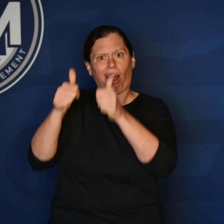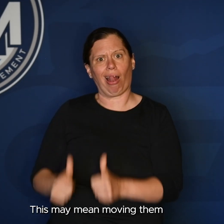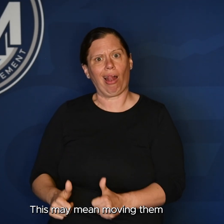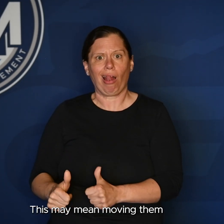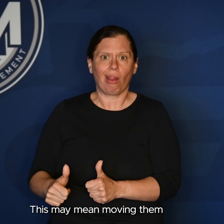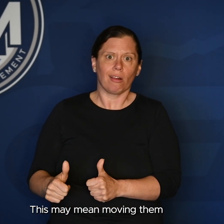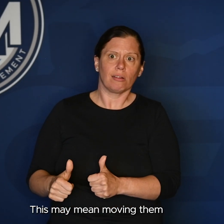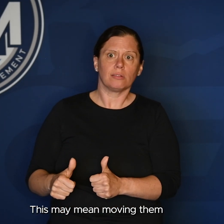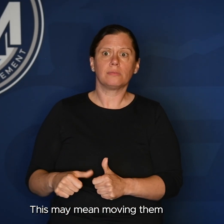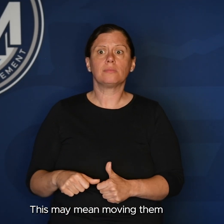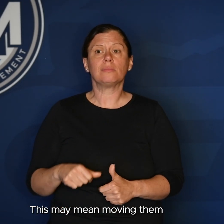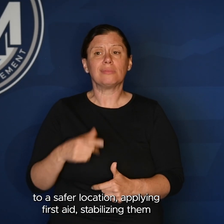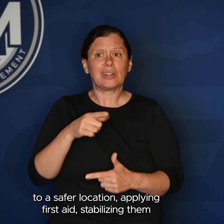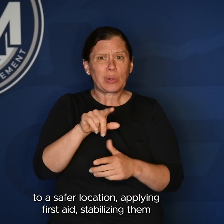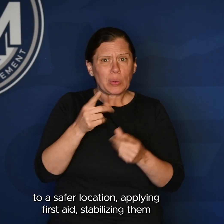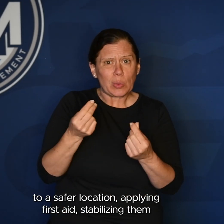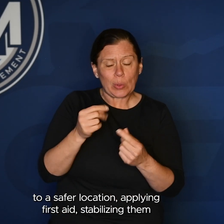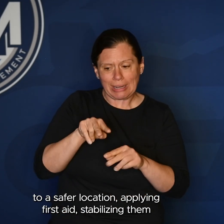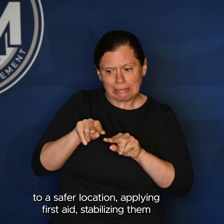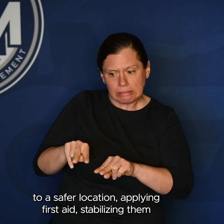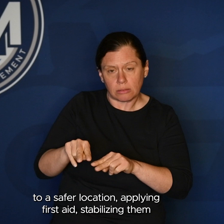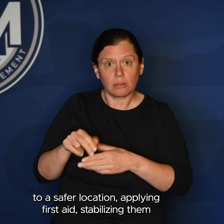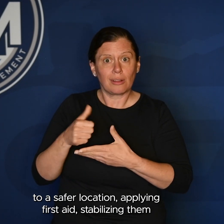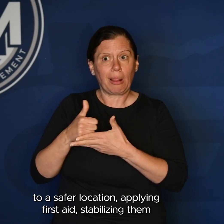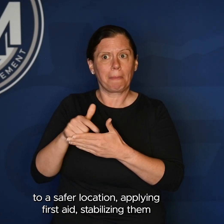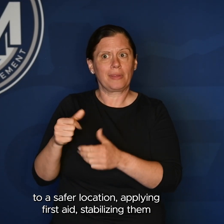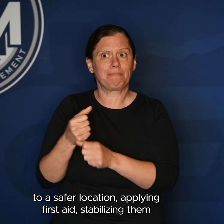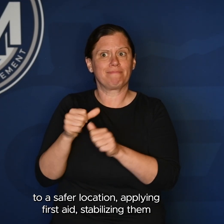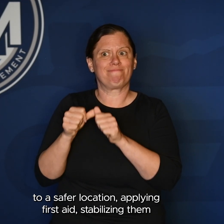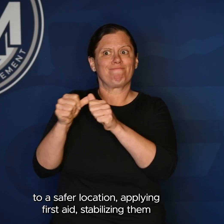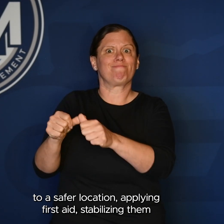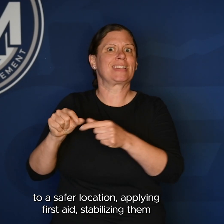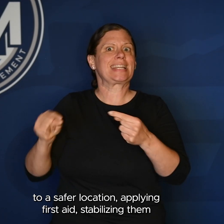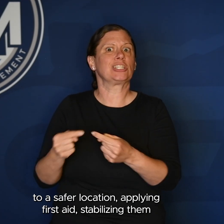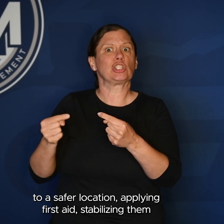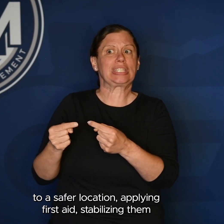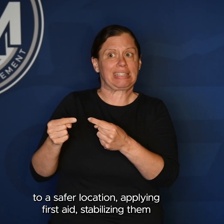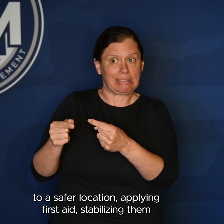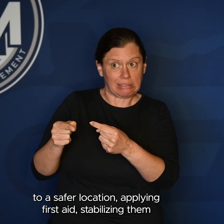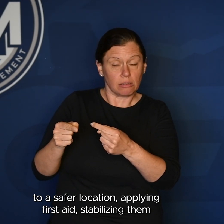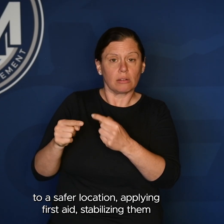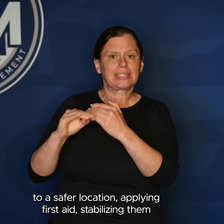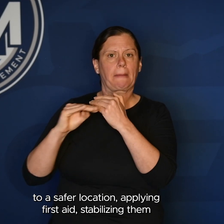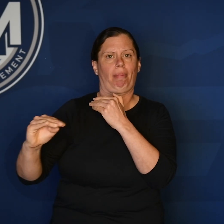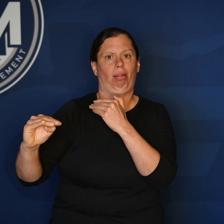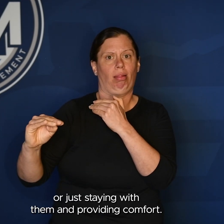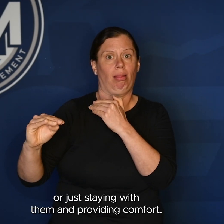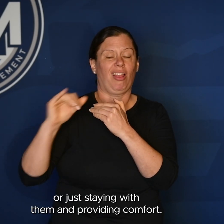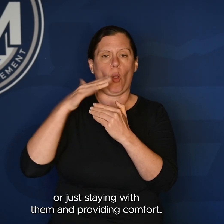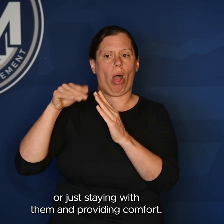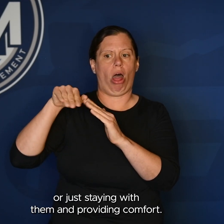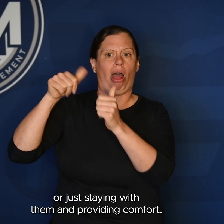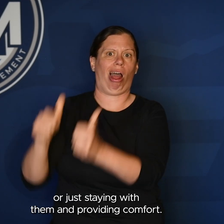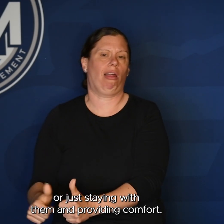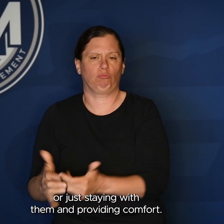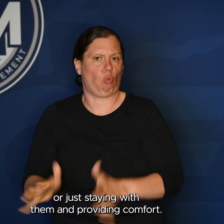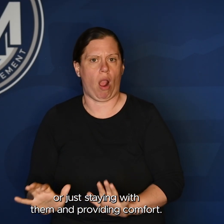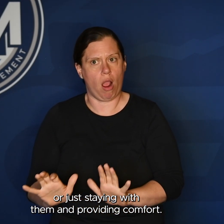This may mean moving them to a safer location, applying first aid, stabilizing them, or just staying with them and